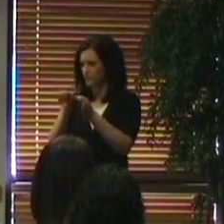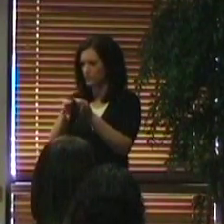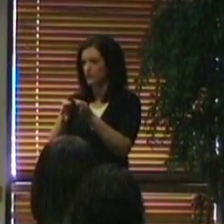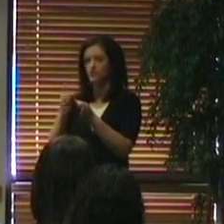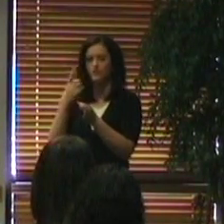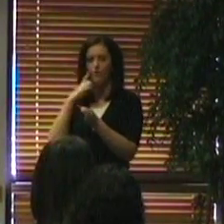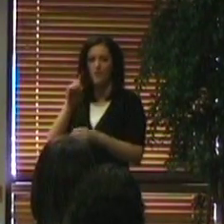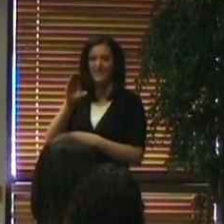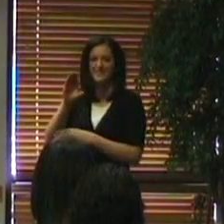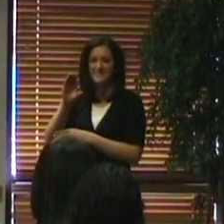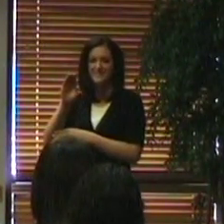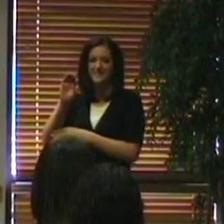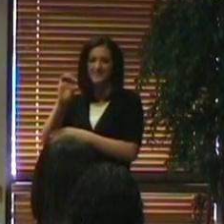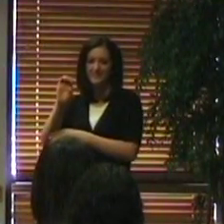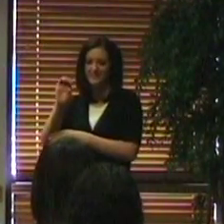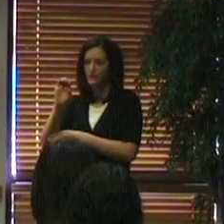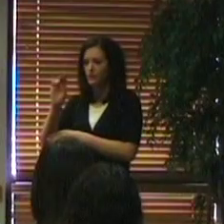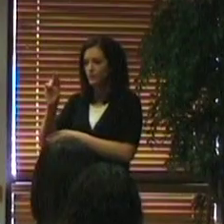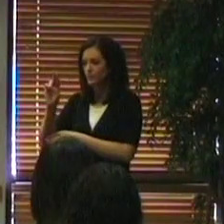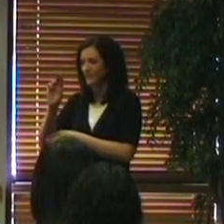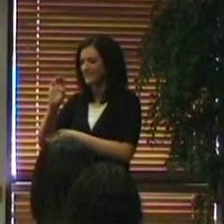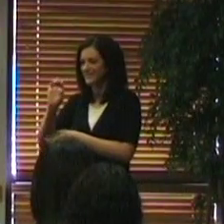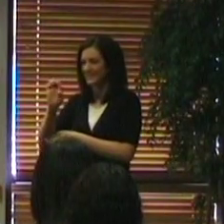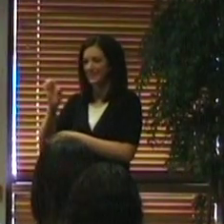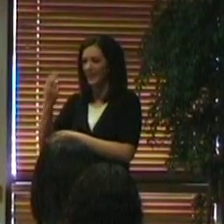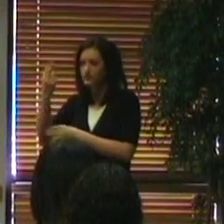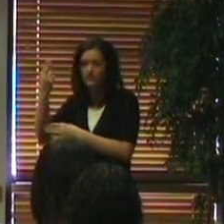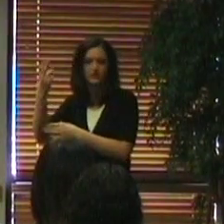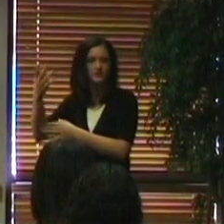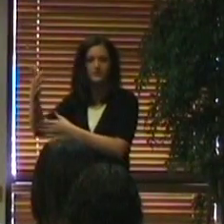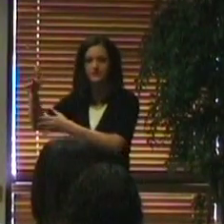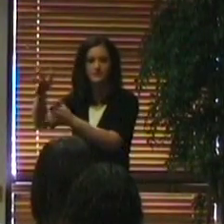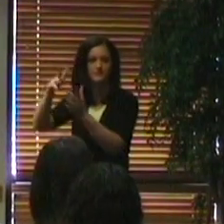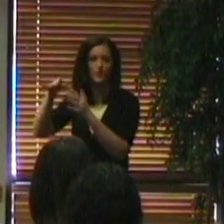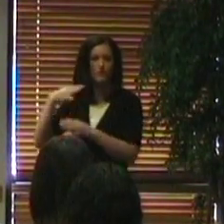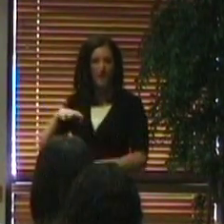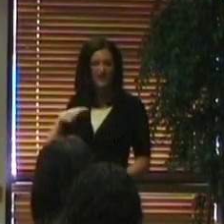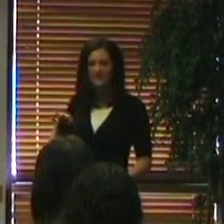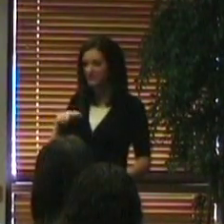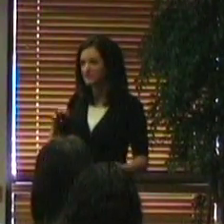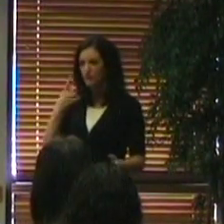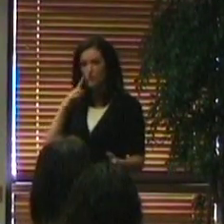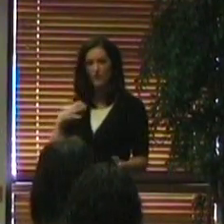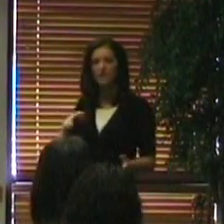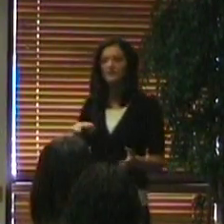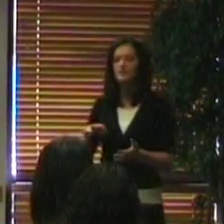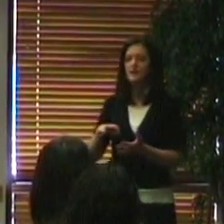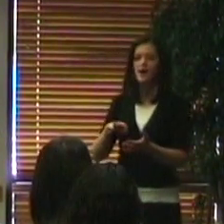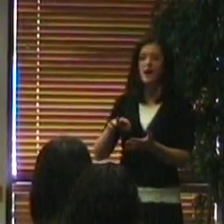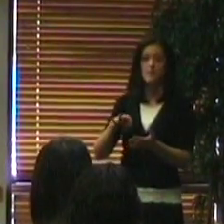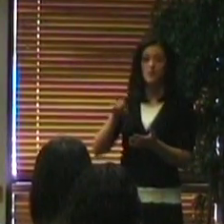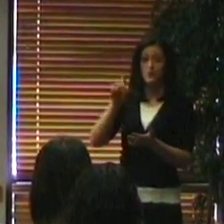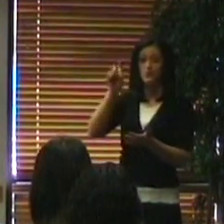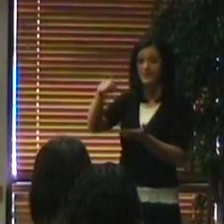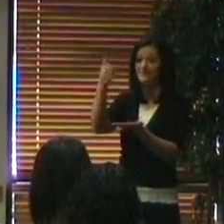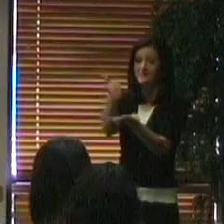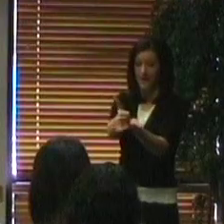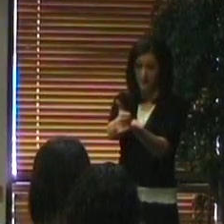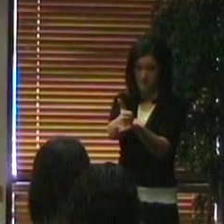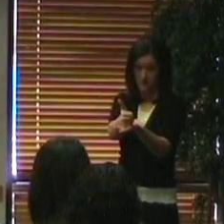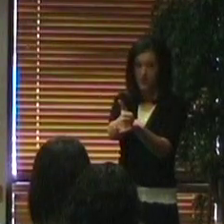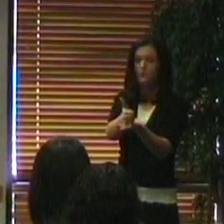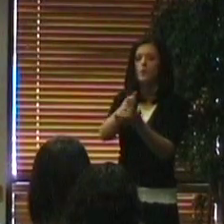second of all, the blue paper for interpreters who are maybe in the room, that's for your CEUs,